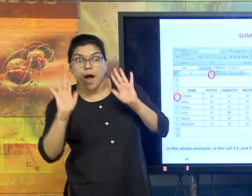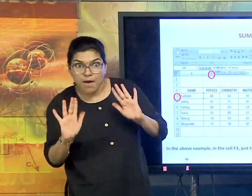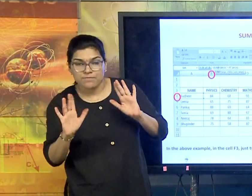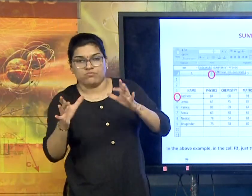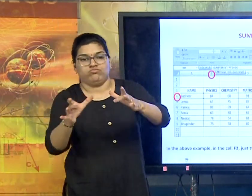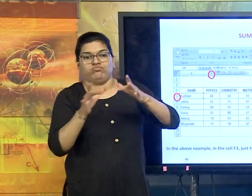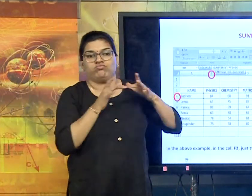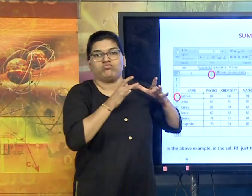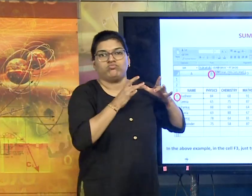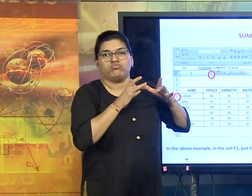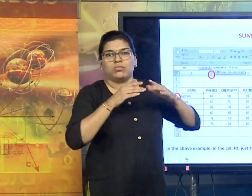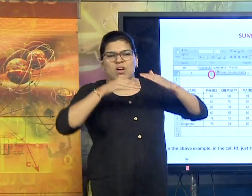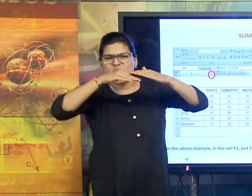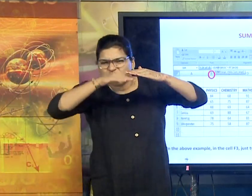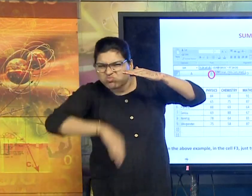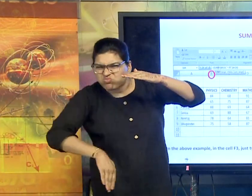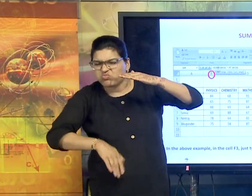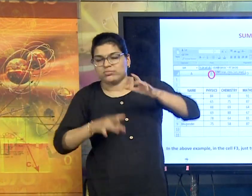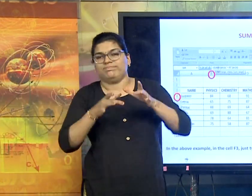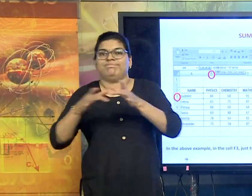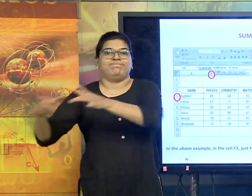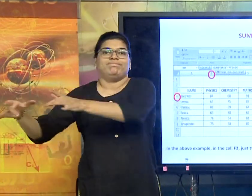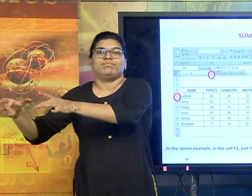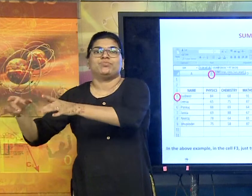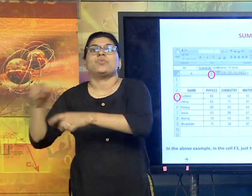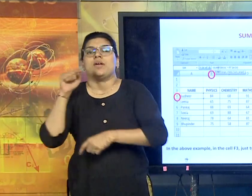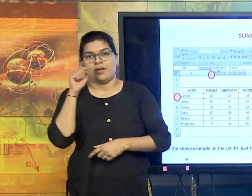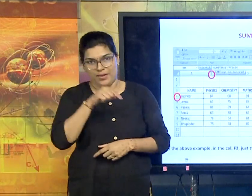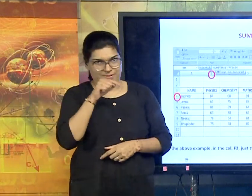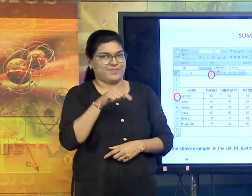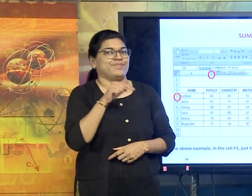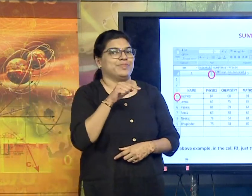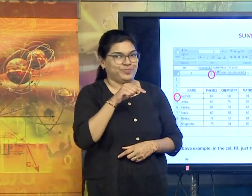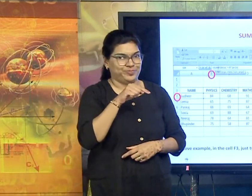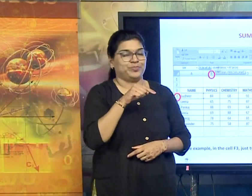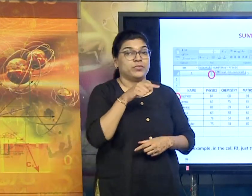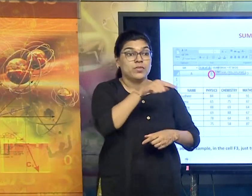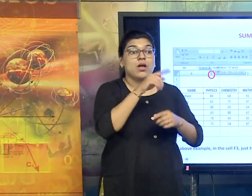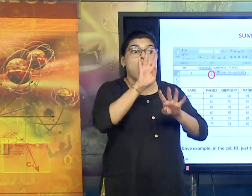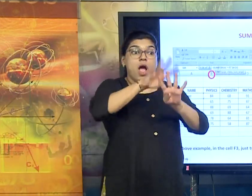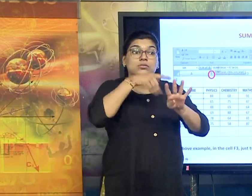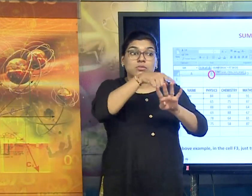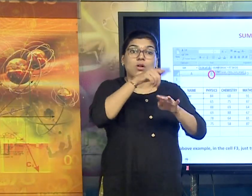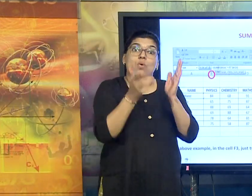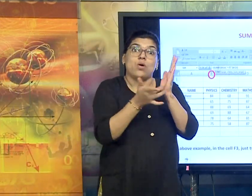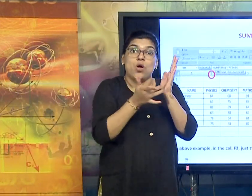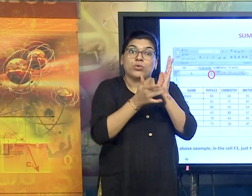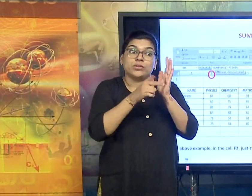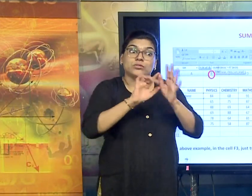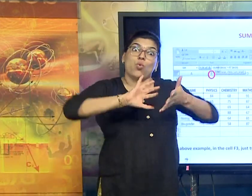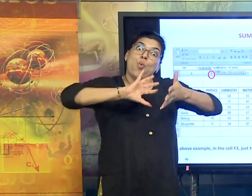You know, this has a symbol when you have some numbers which are greater